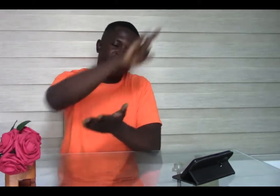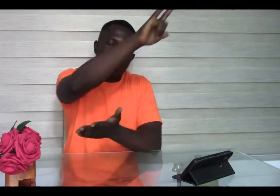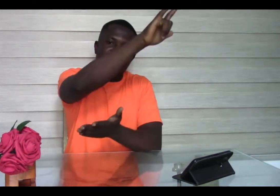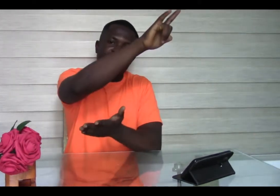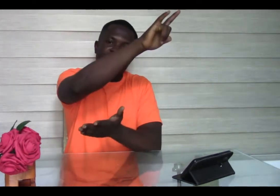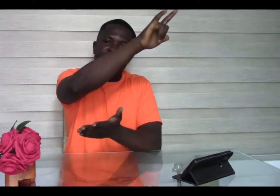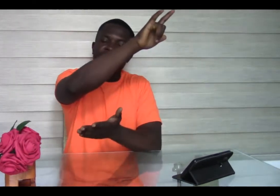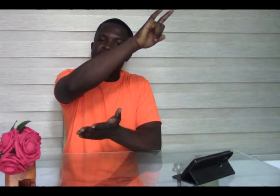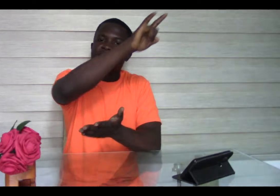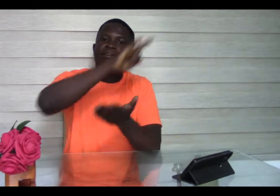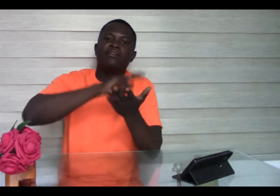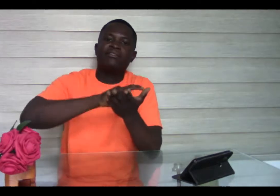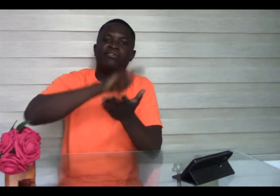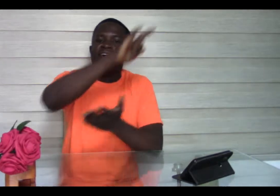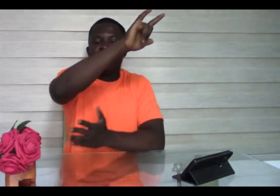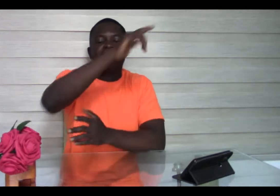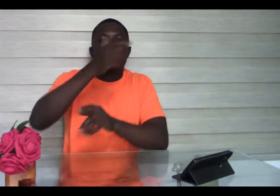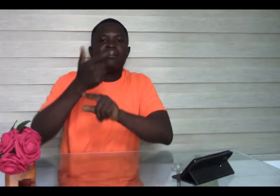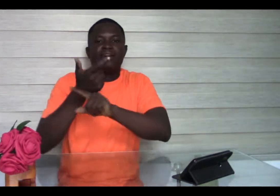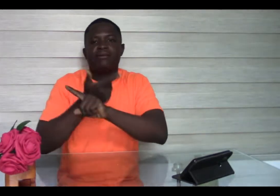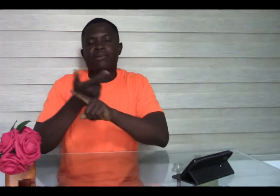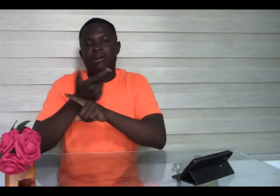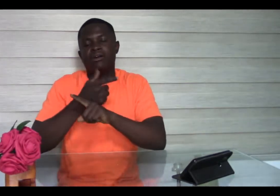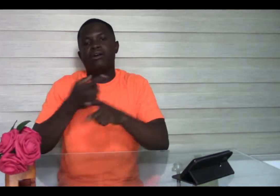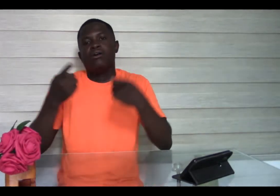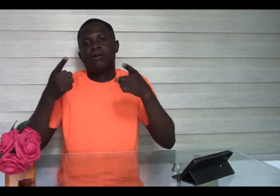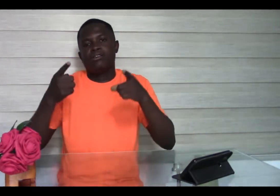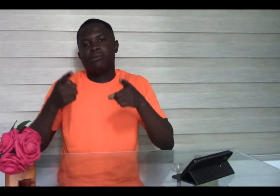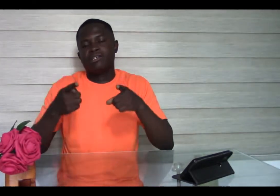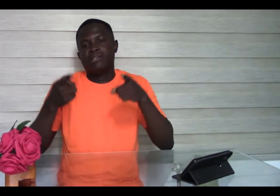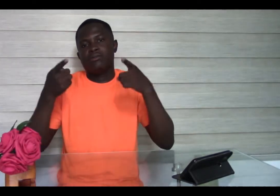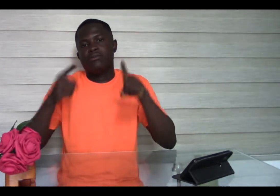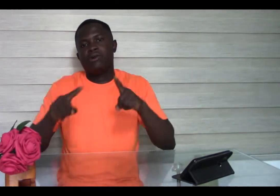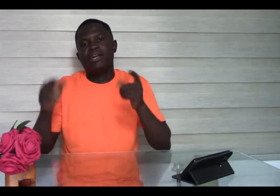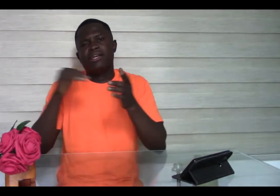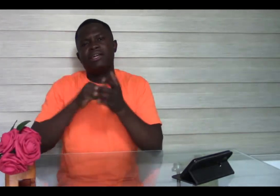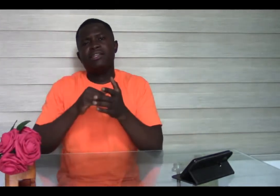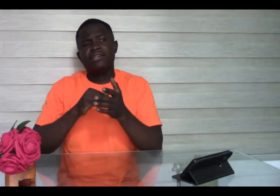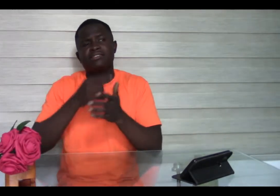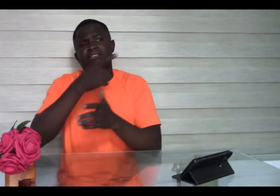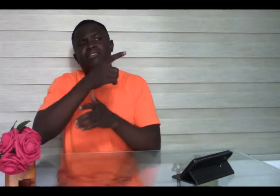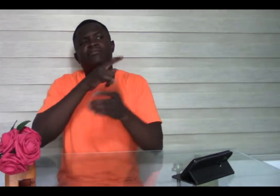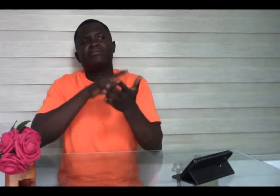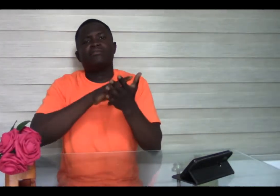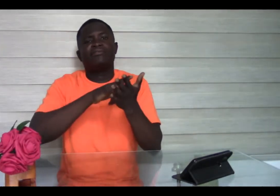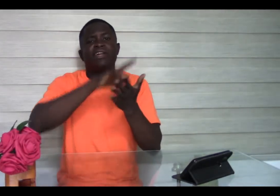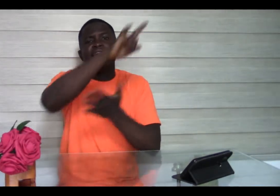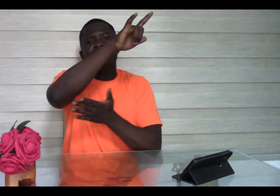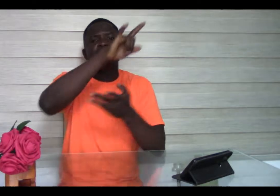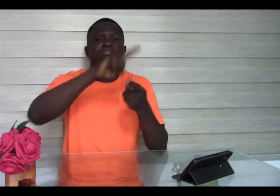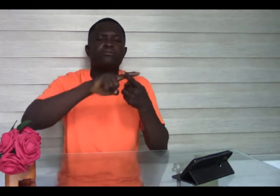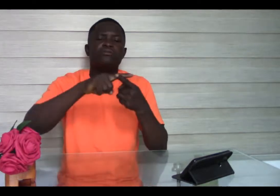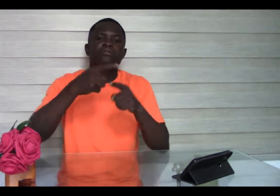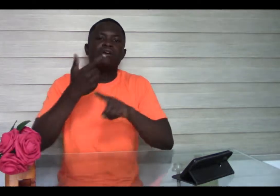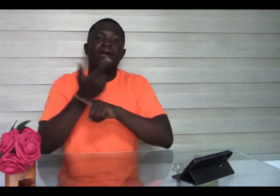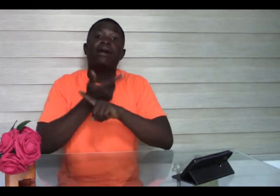Fly, fly, Gambia. So I'm asking when again is she flying to